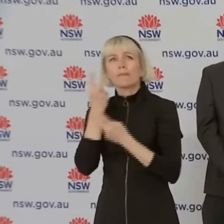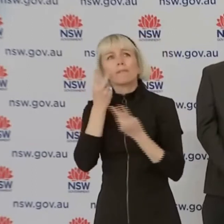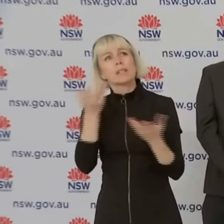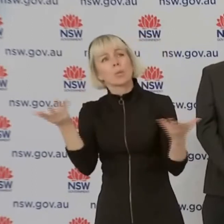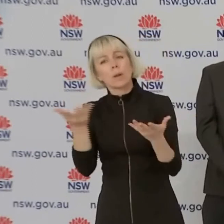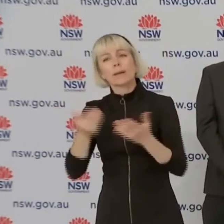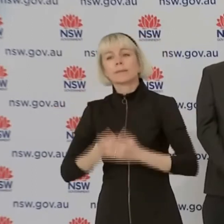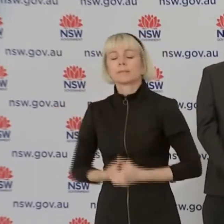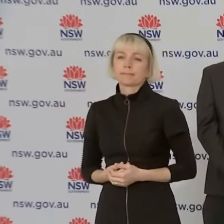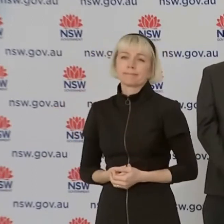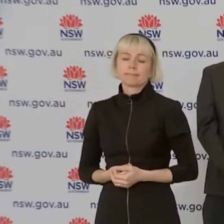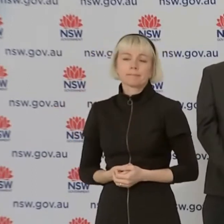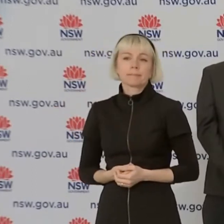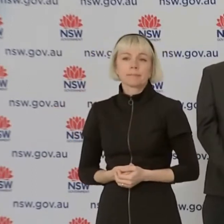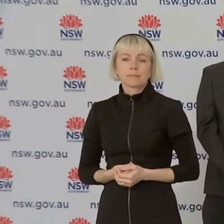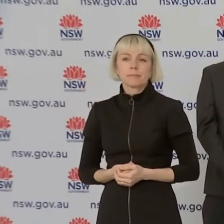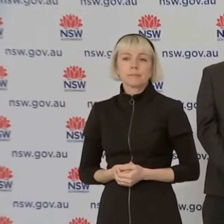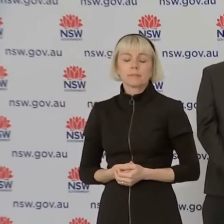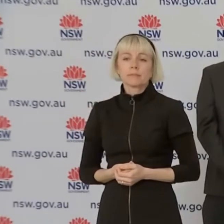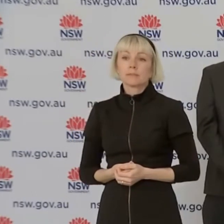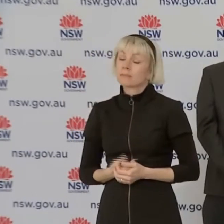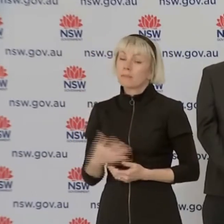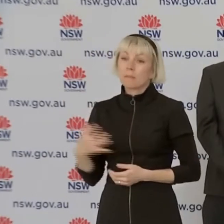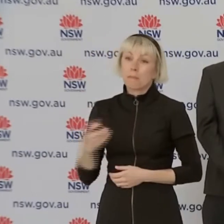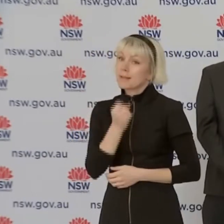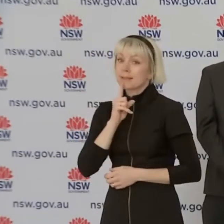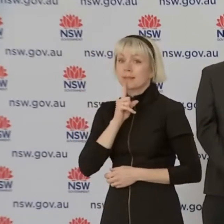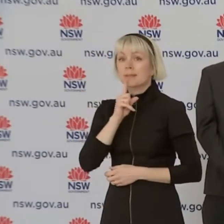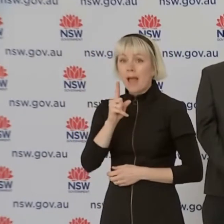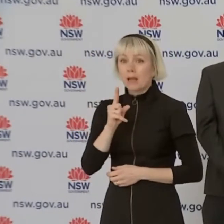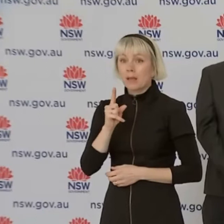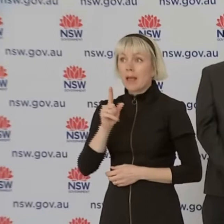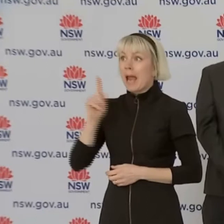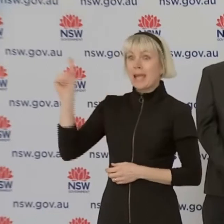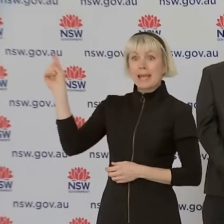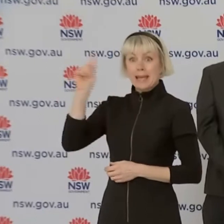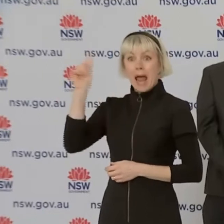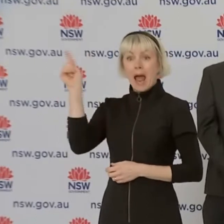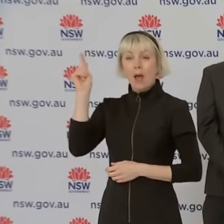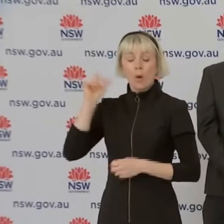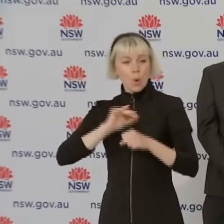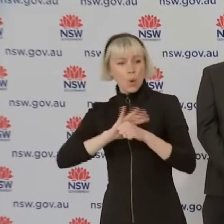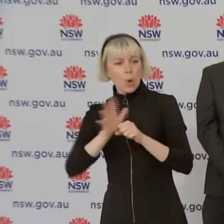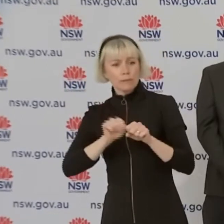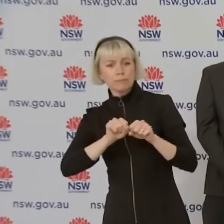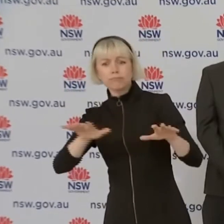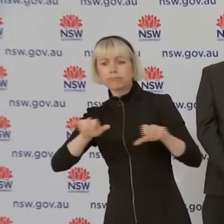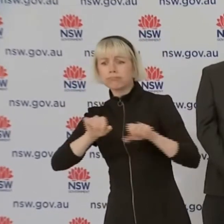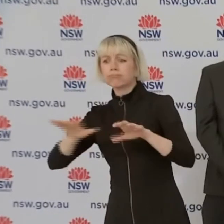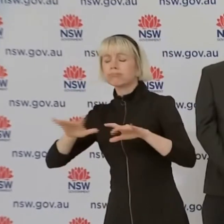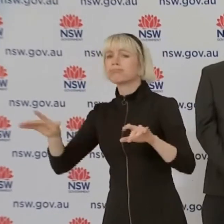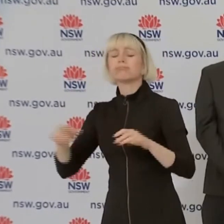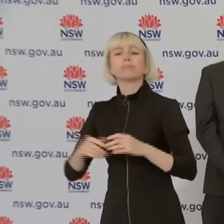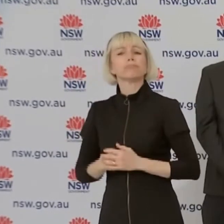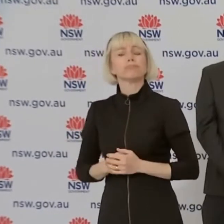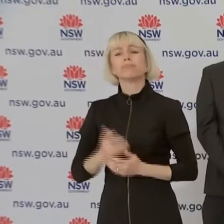this, is we are dealing with one of the most challenging times that we've ever experienced as a nation.